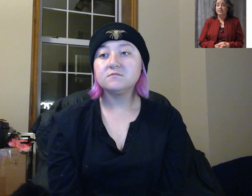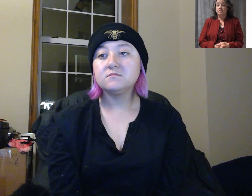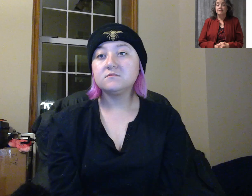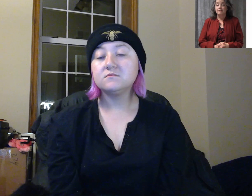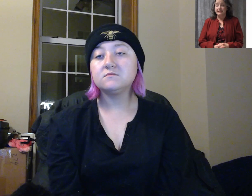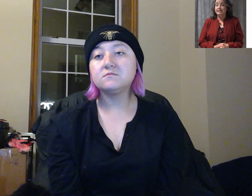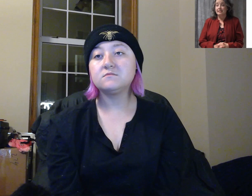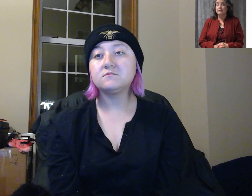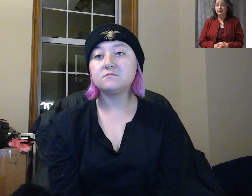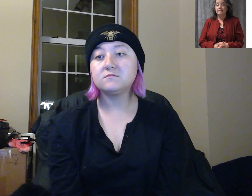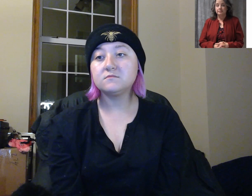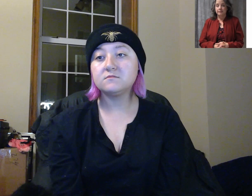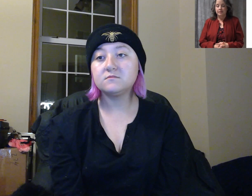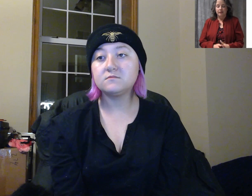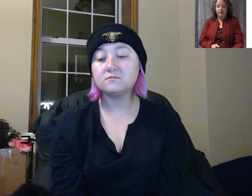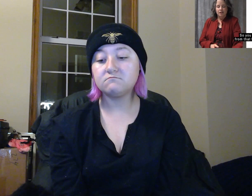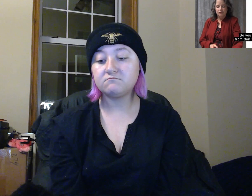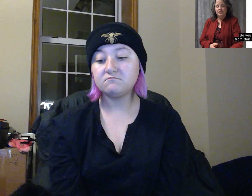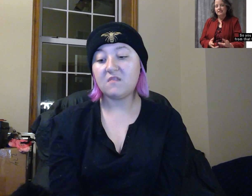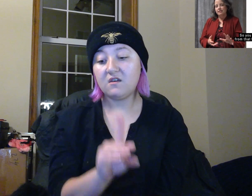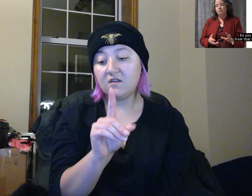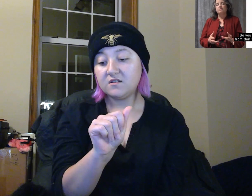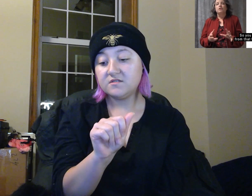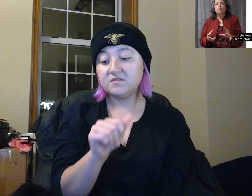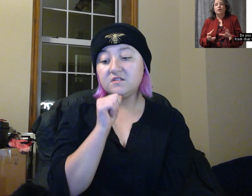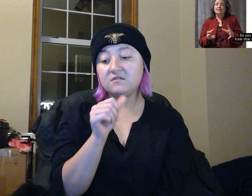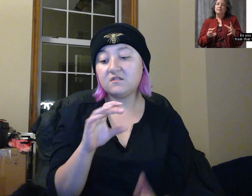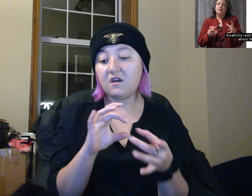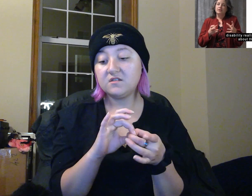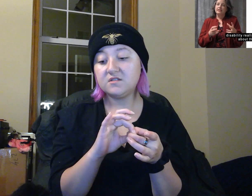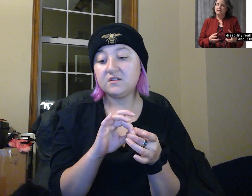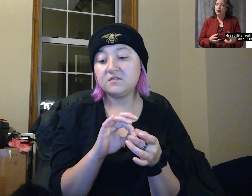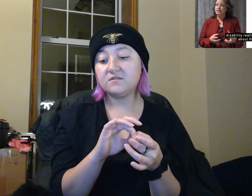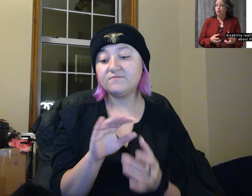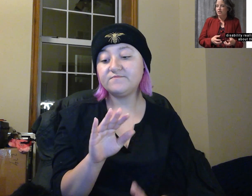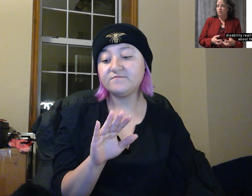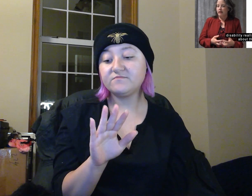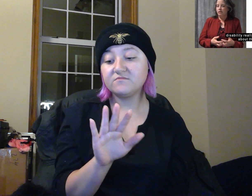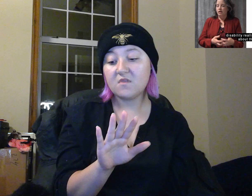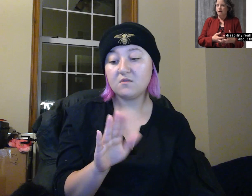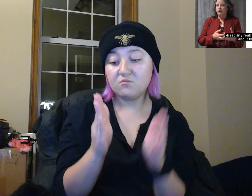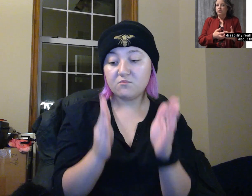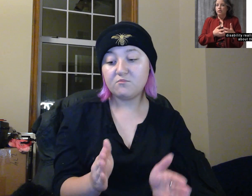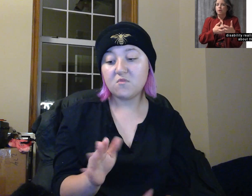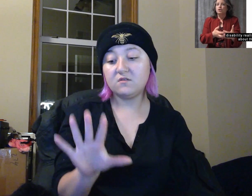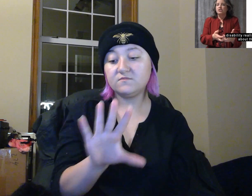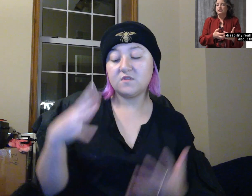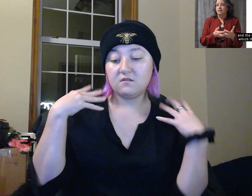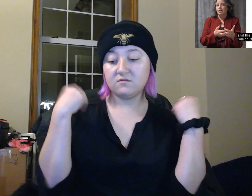which result in disability. So you can see from that framework, disability really is not so much about